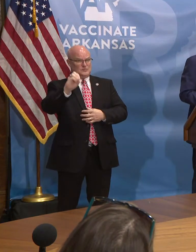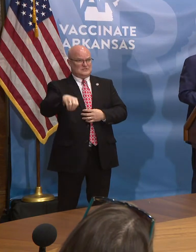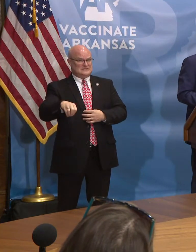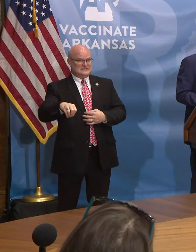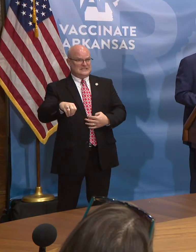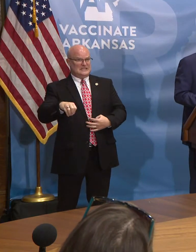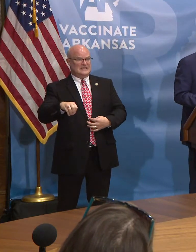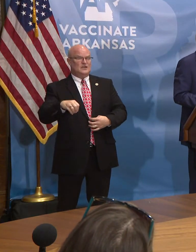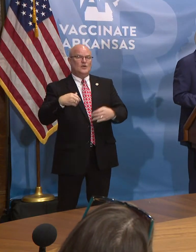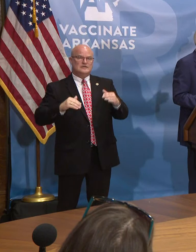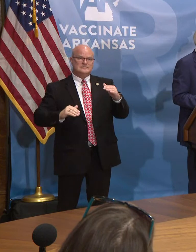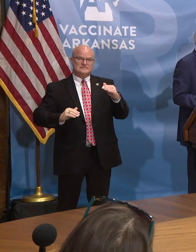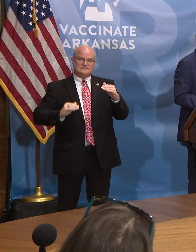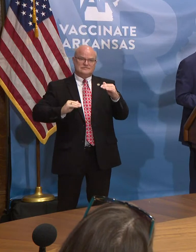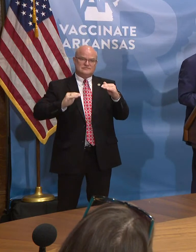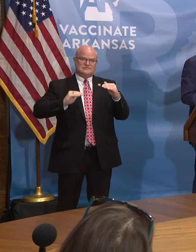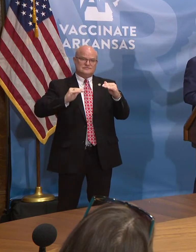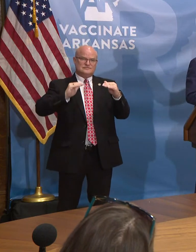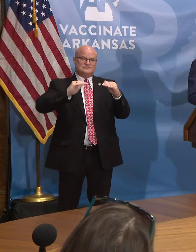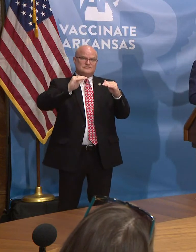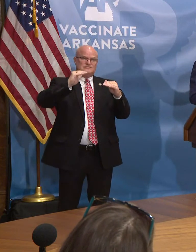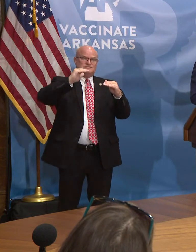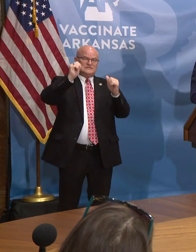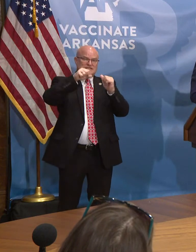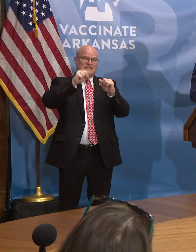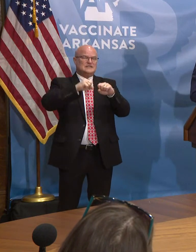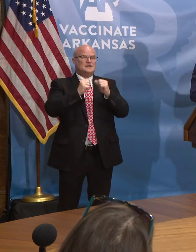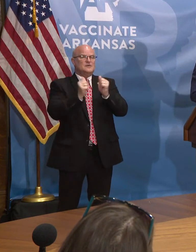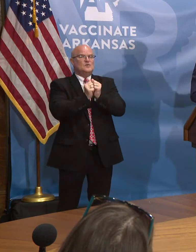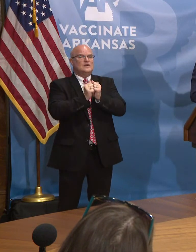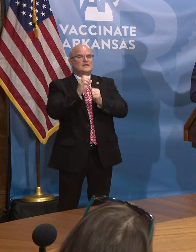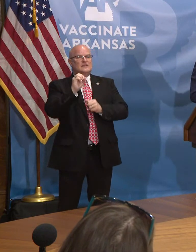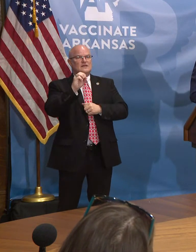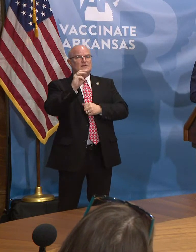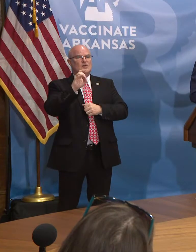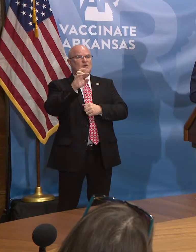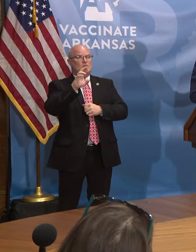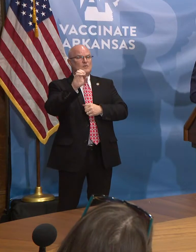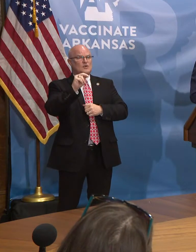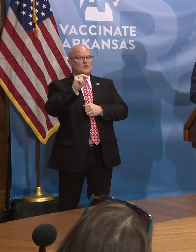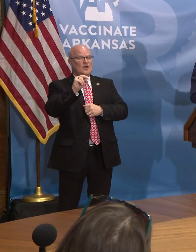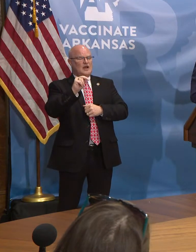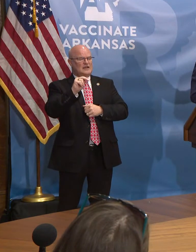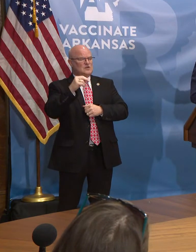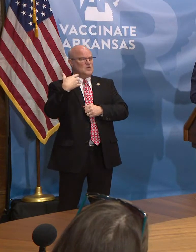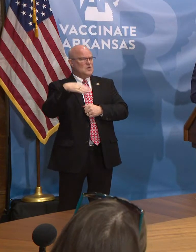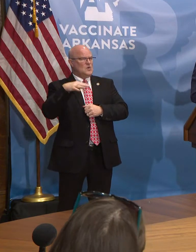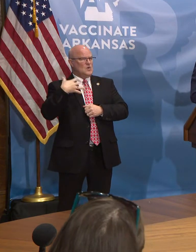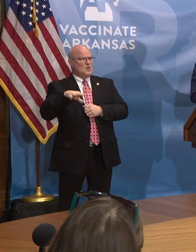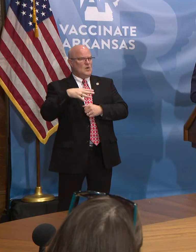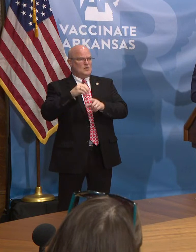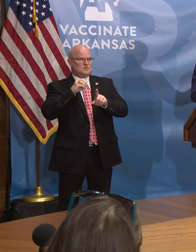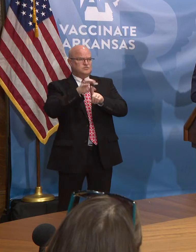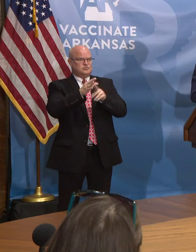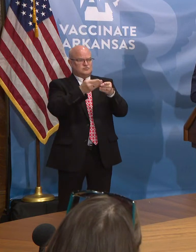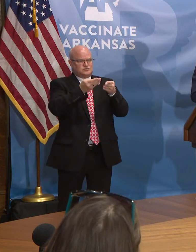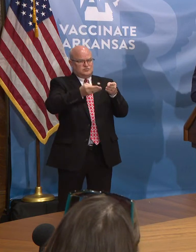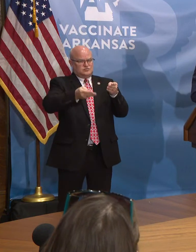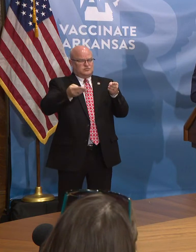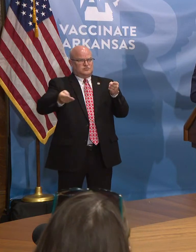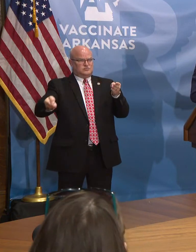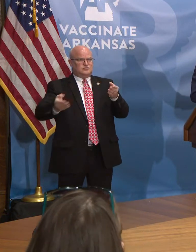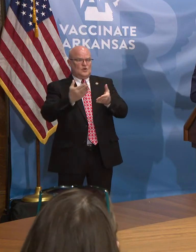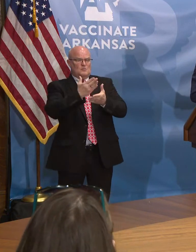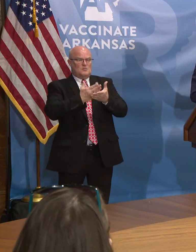65%. We're getting up there, but again, with the Omicron variant, as contagious as it is, partially vaccinated is